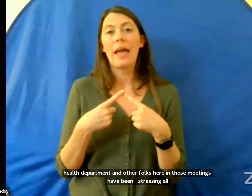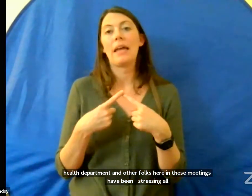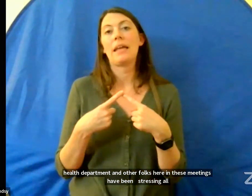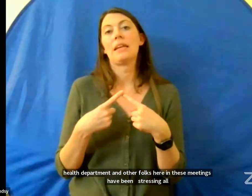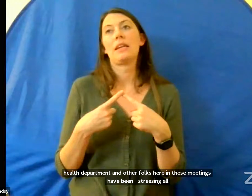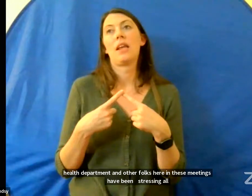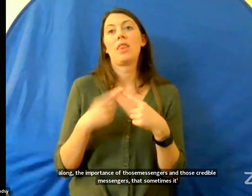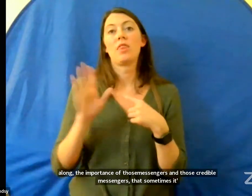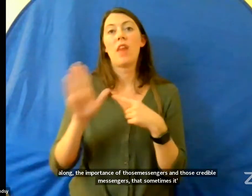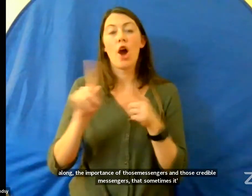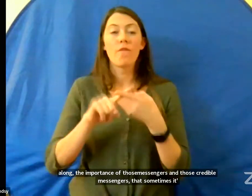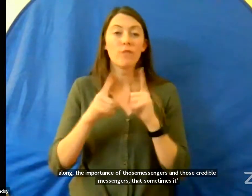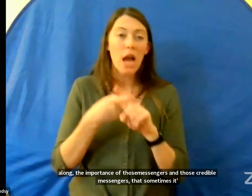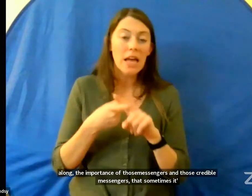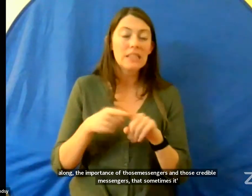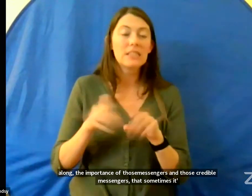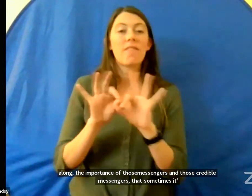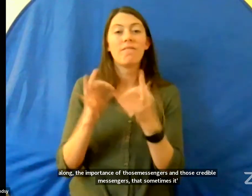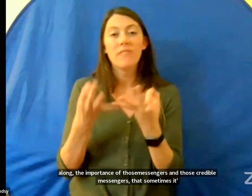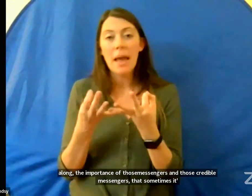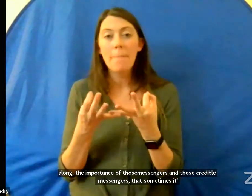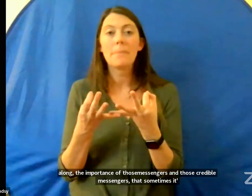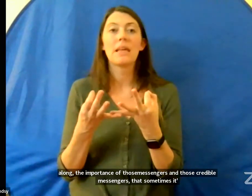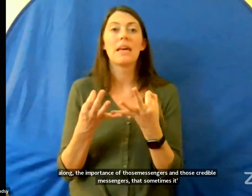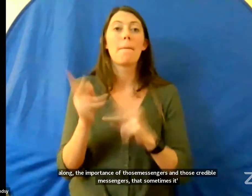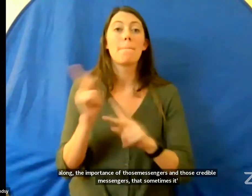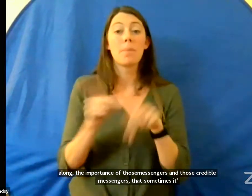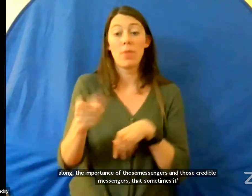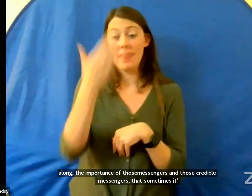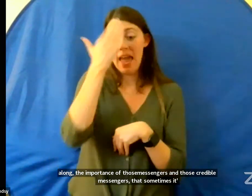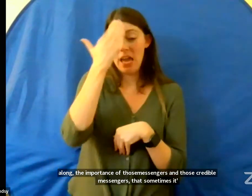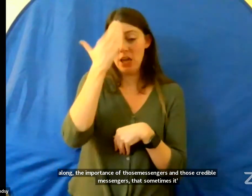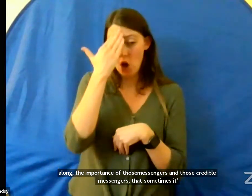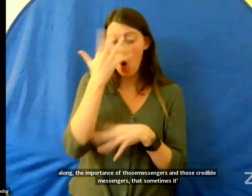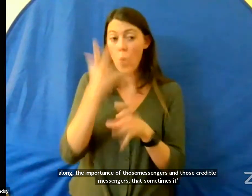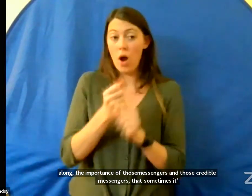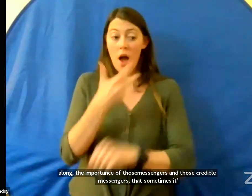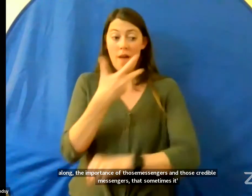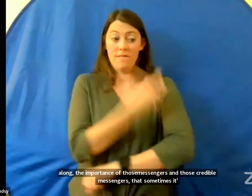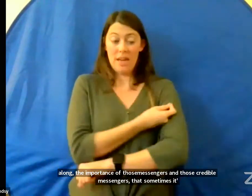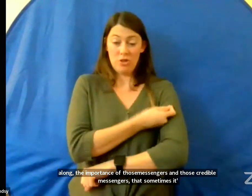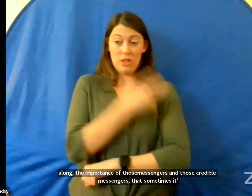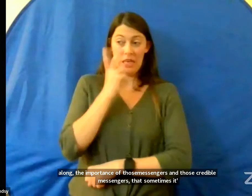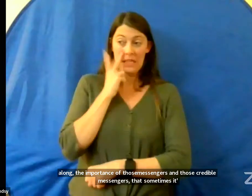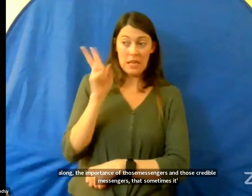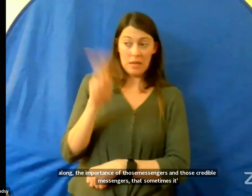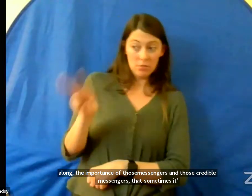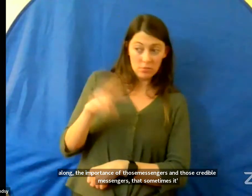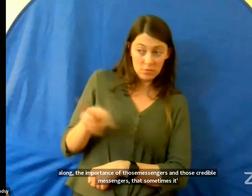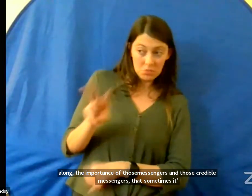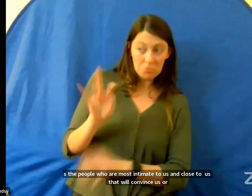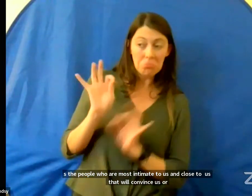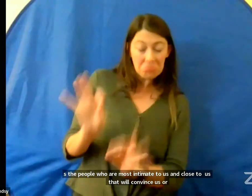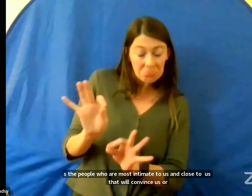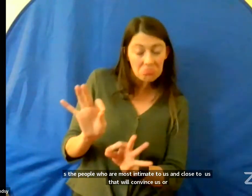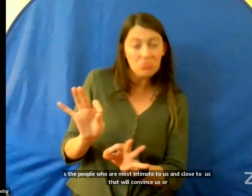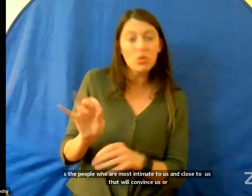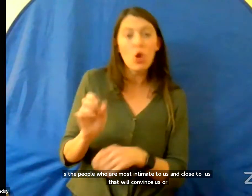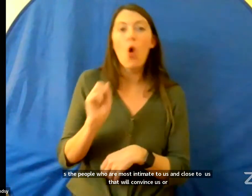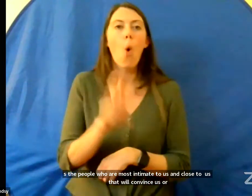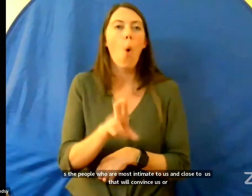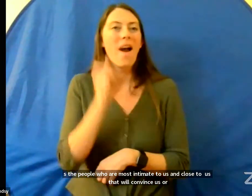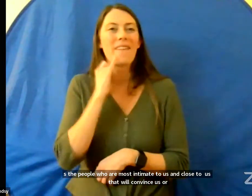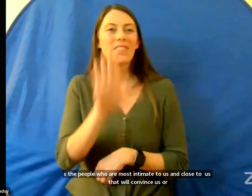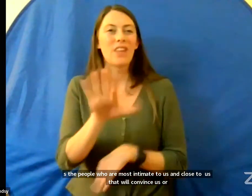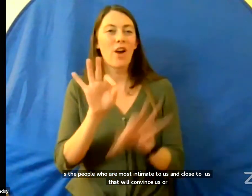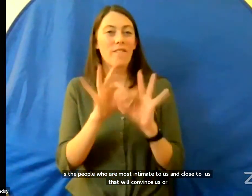people who are most intimate to us and close to us that will convince us, or seeing a family member get ill, or